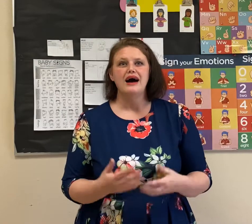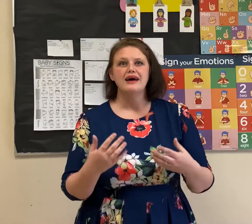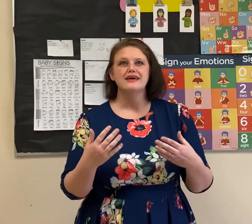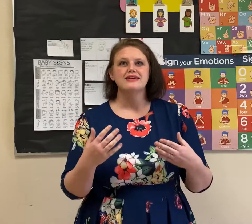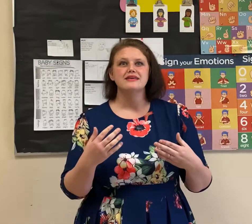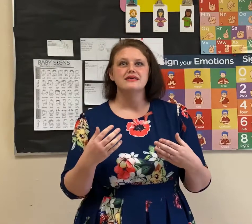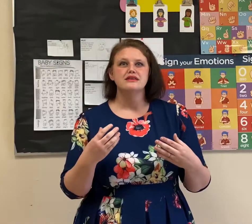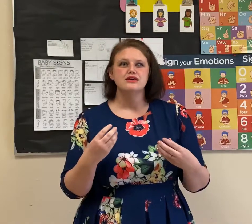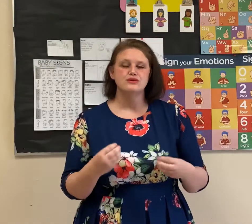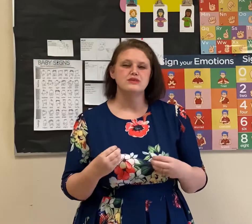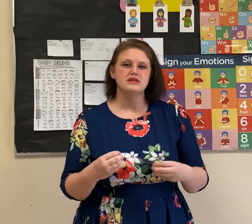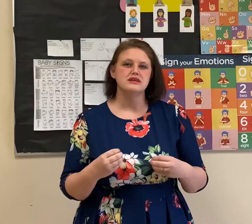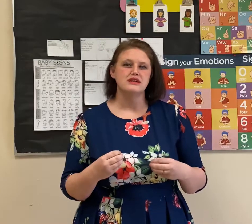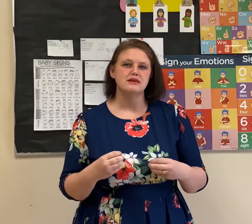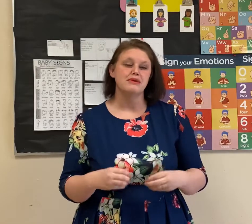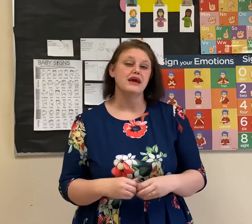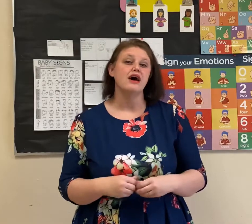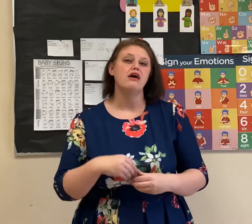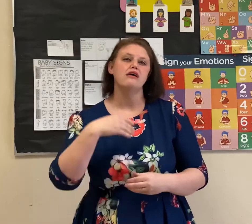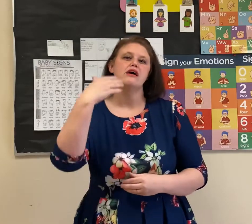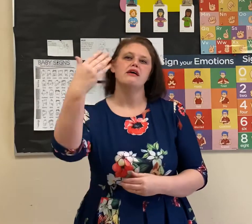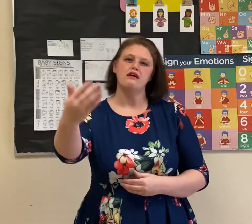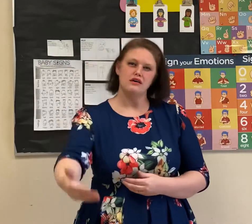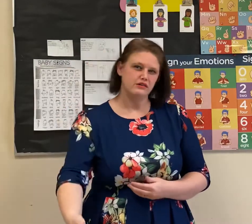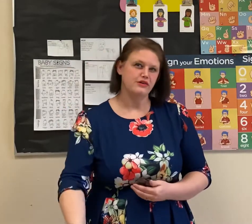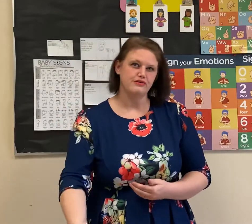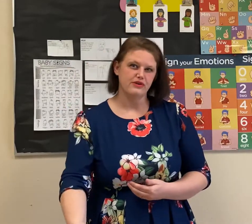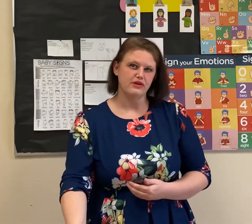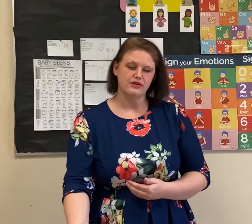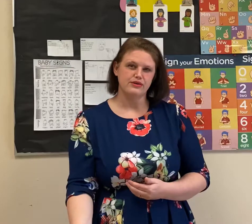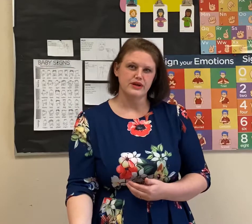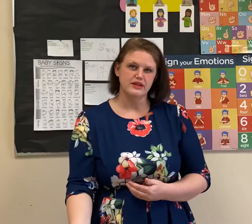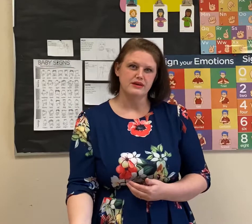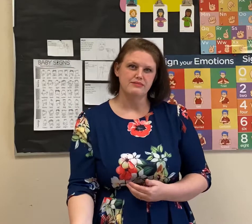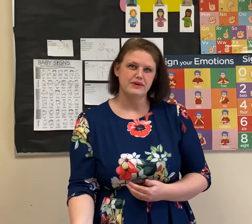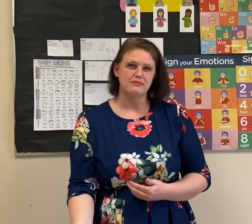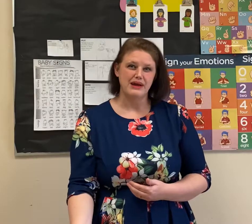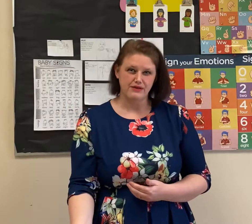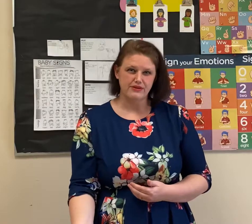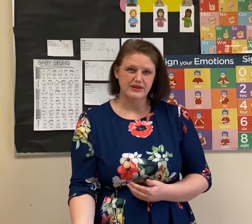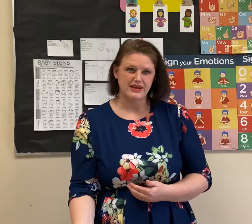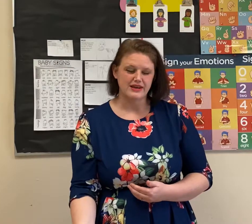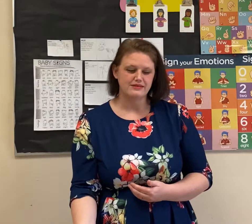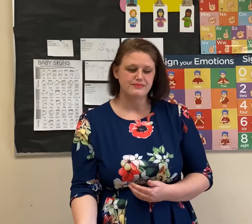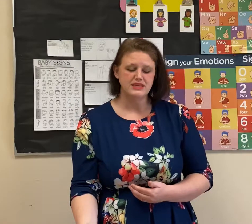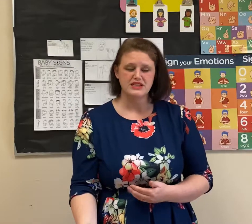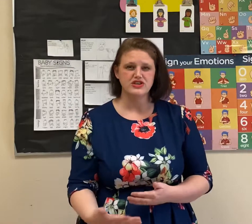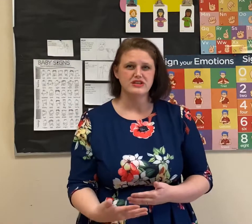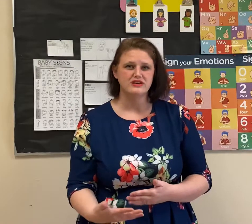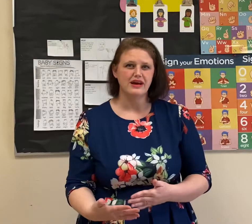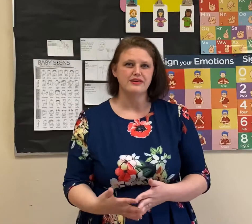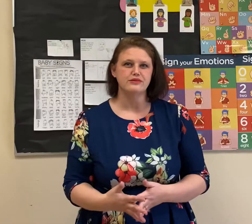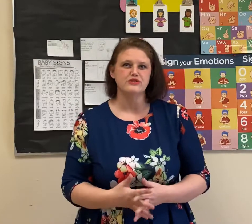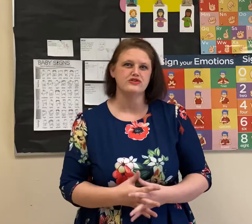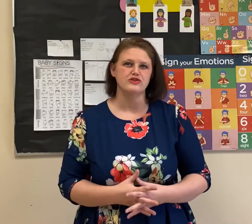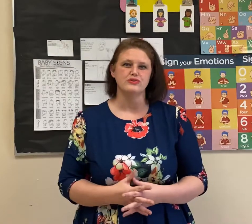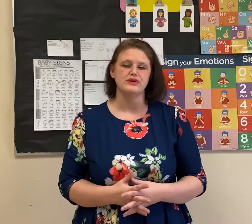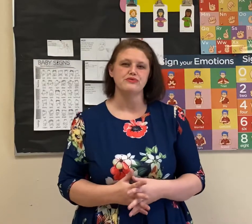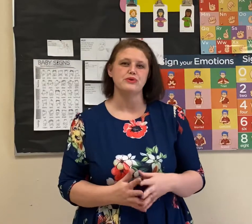I use it in my all overall curriculum in my everyday teaching. I don't just do it for a